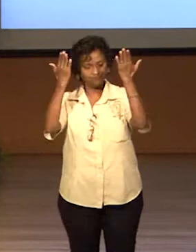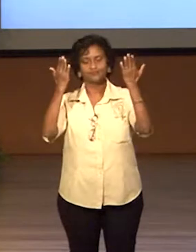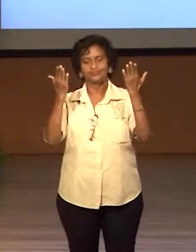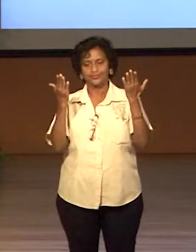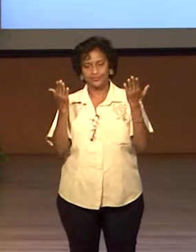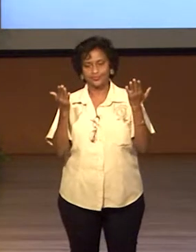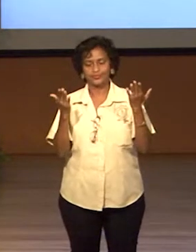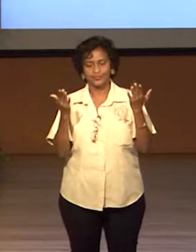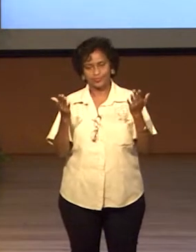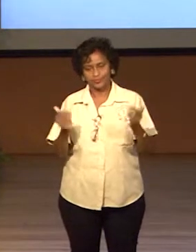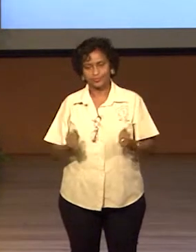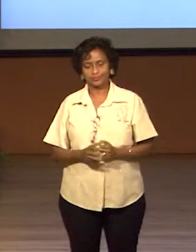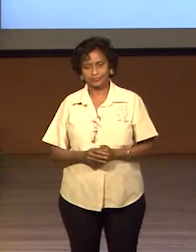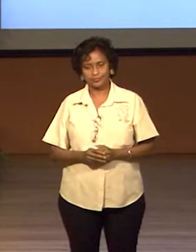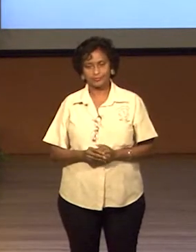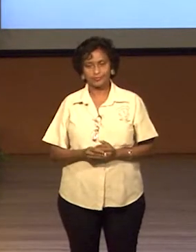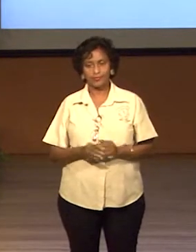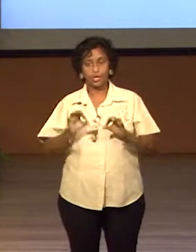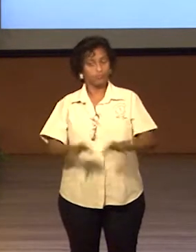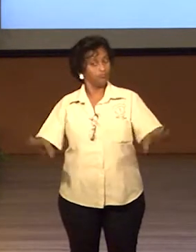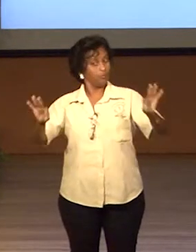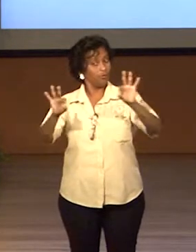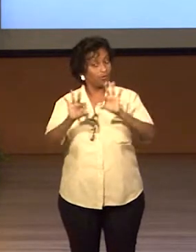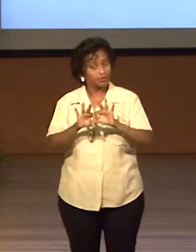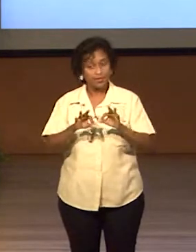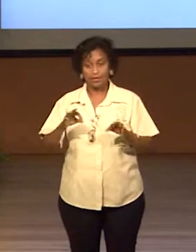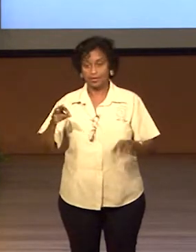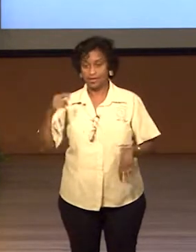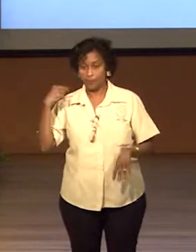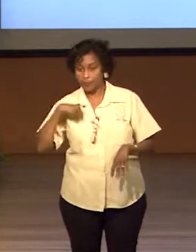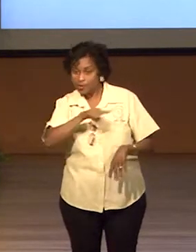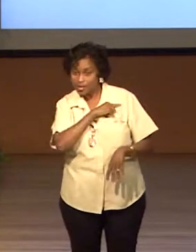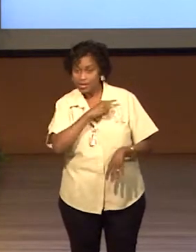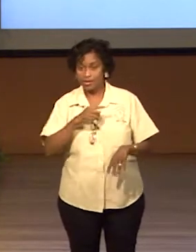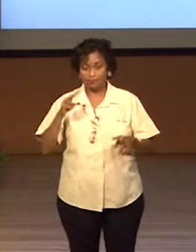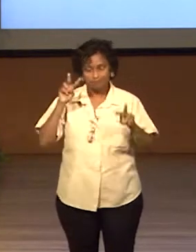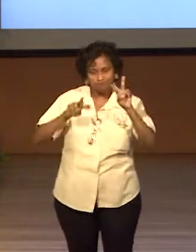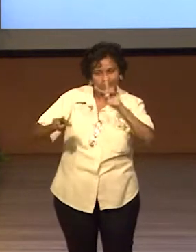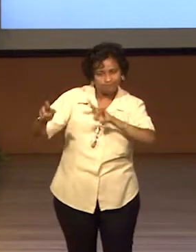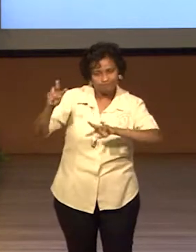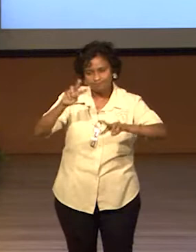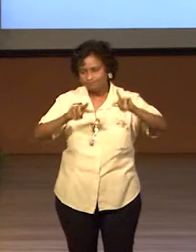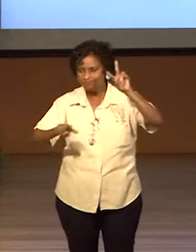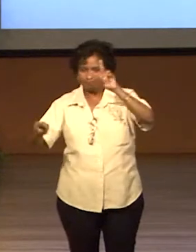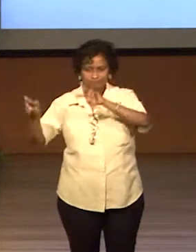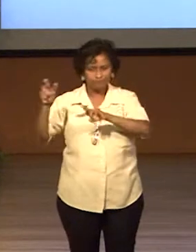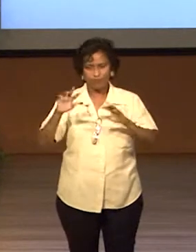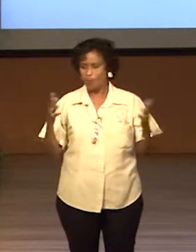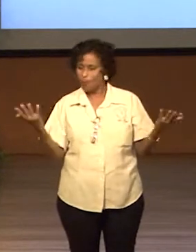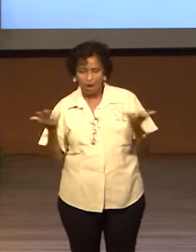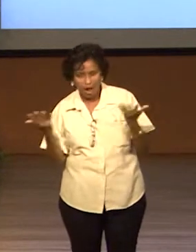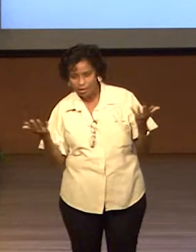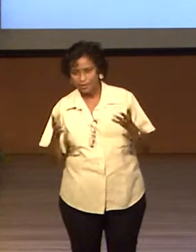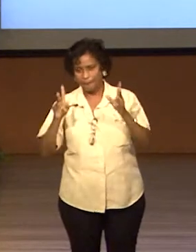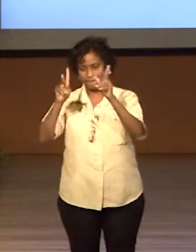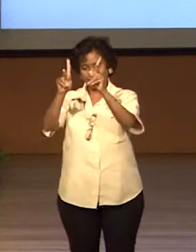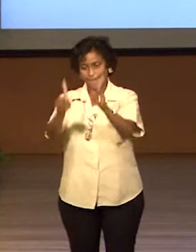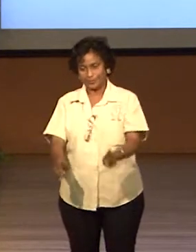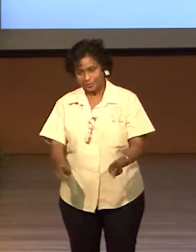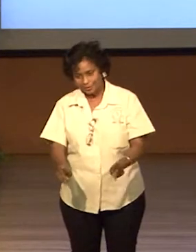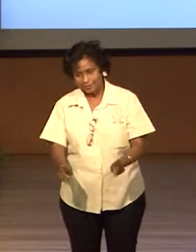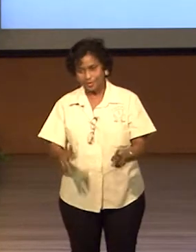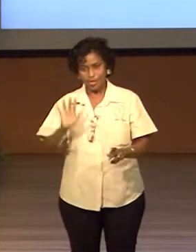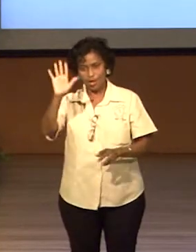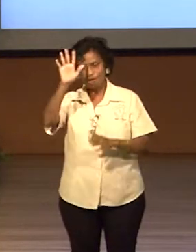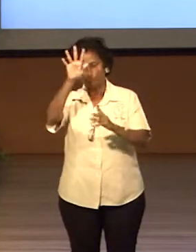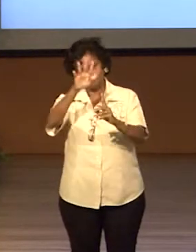once you view them, as was being discussed before, as a person rather than looking at them as the